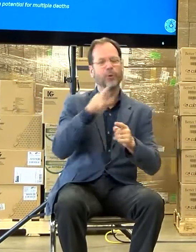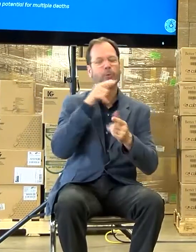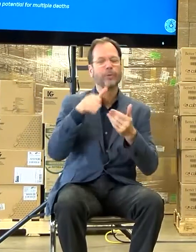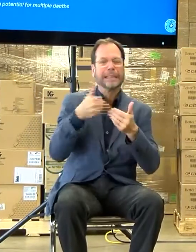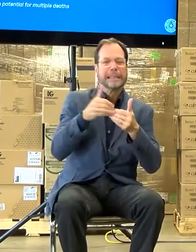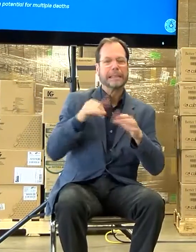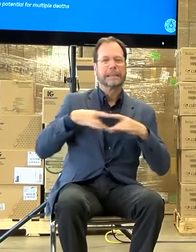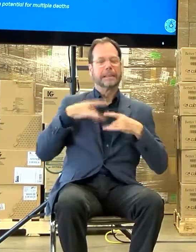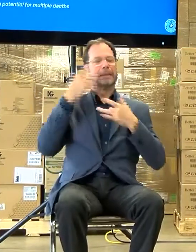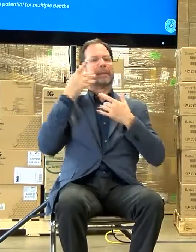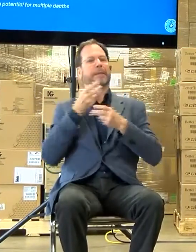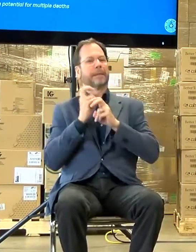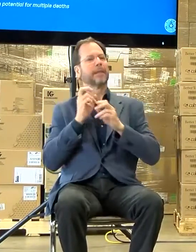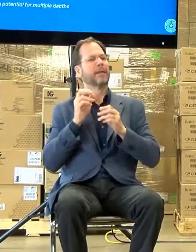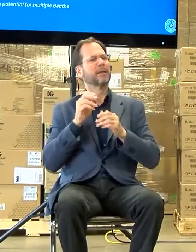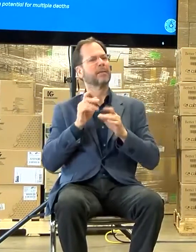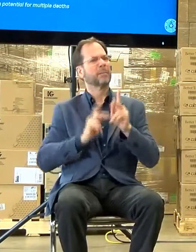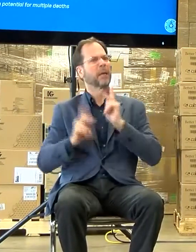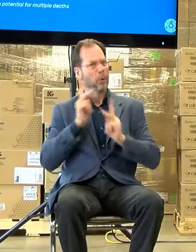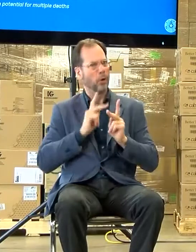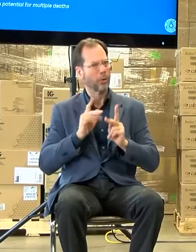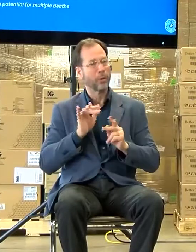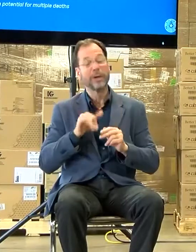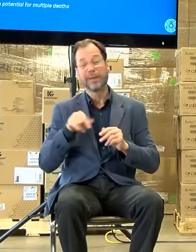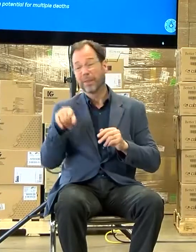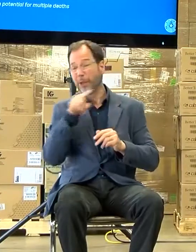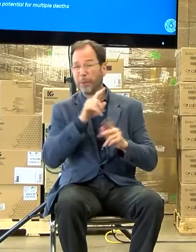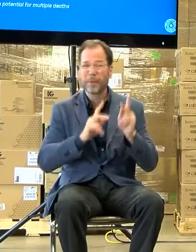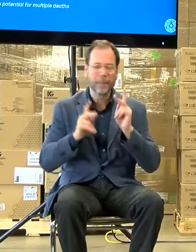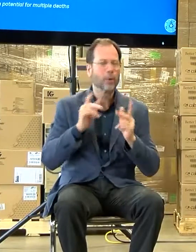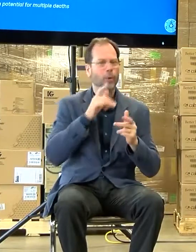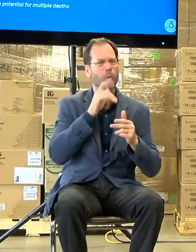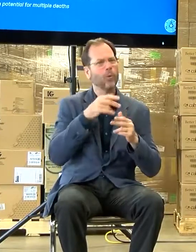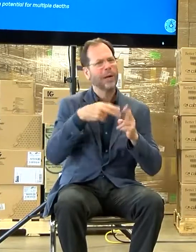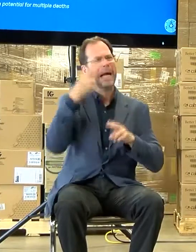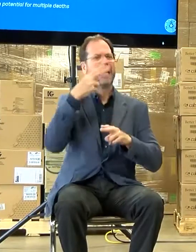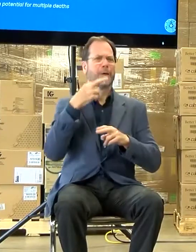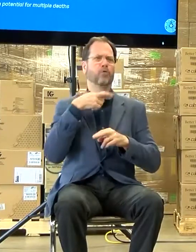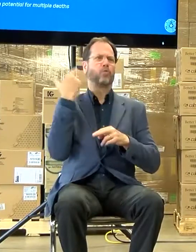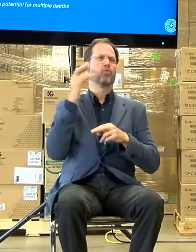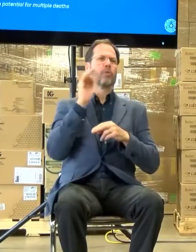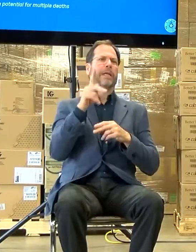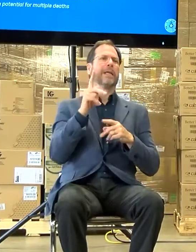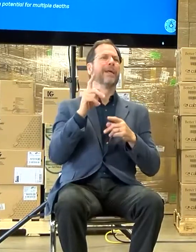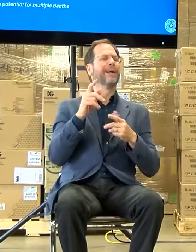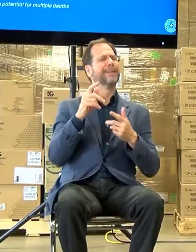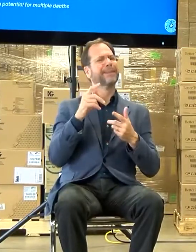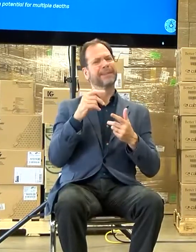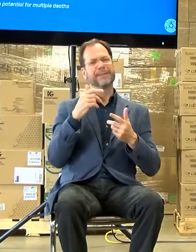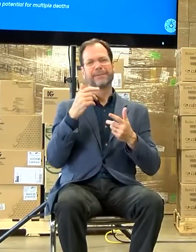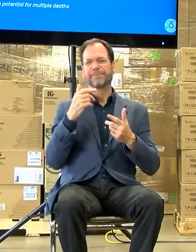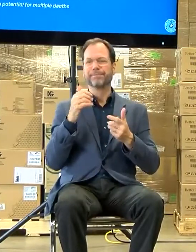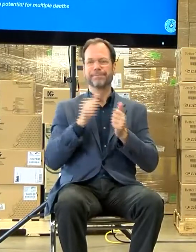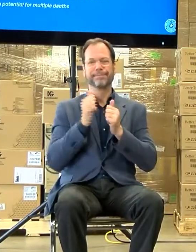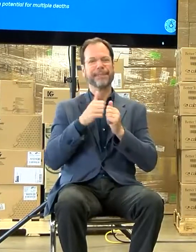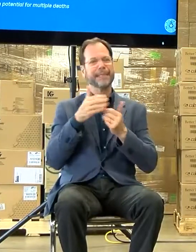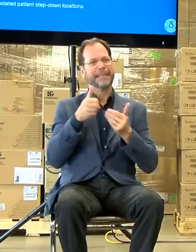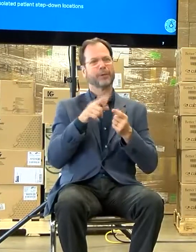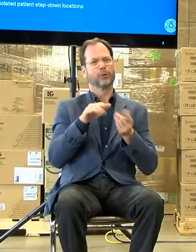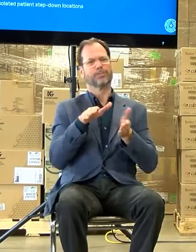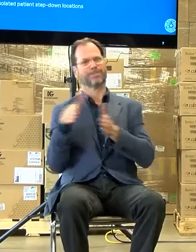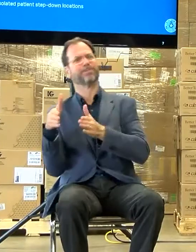And we know that those vulnerable populations are at the most risk for poor outcomes for